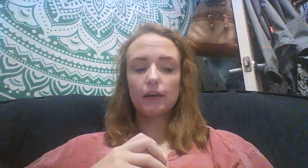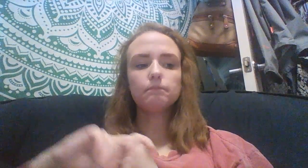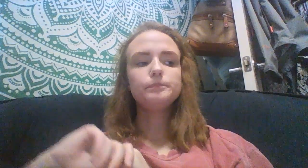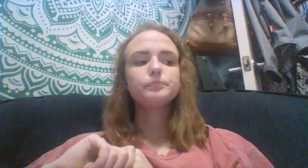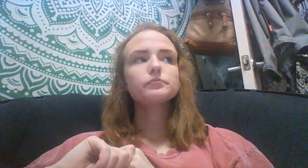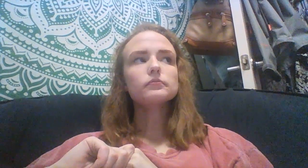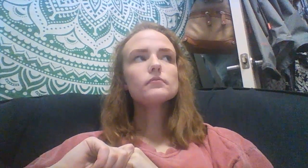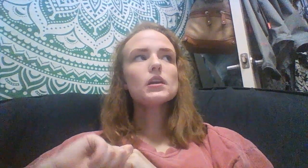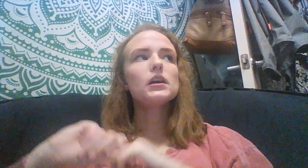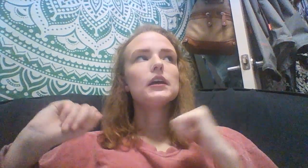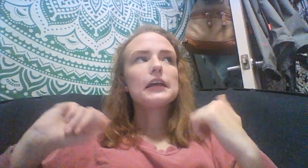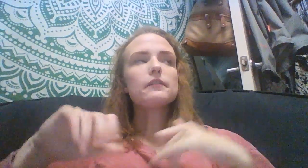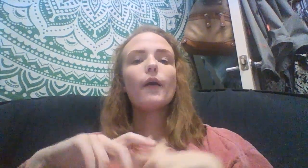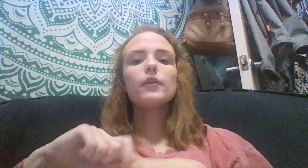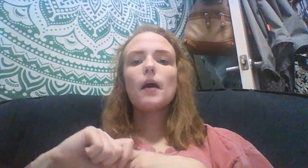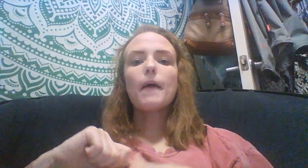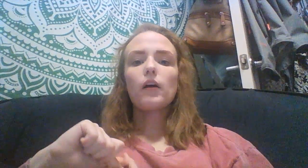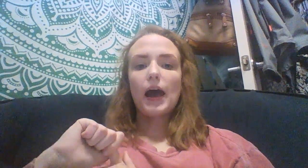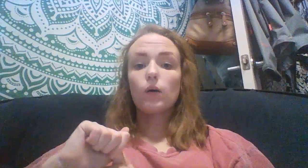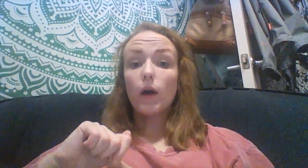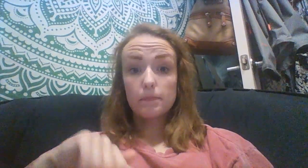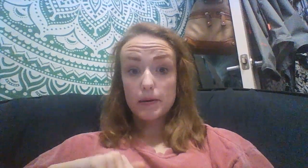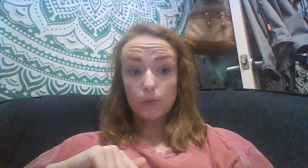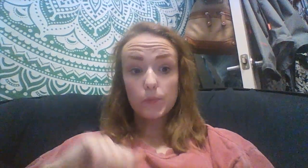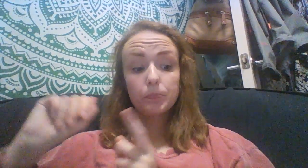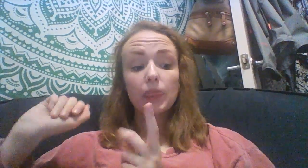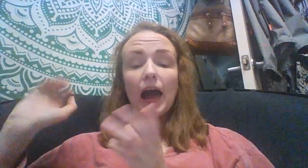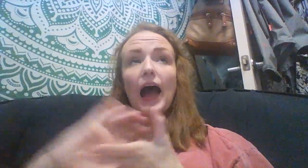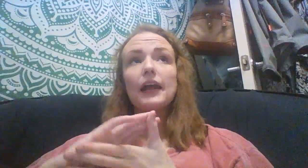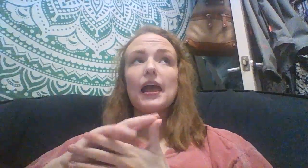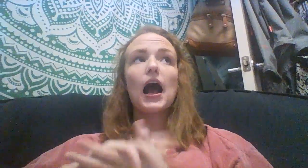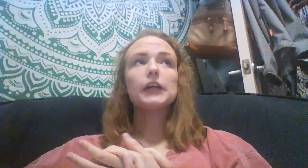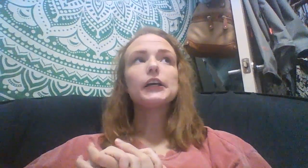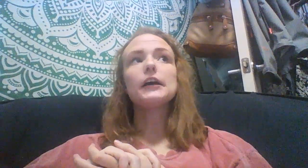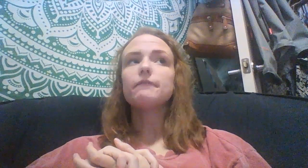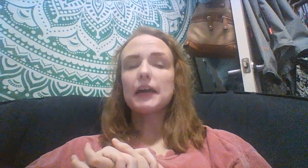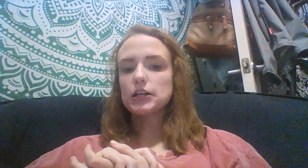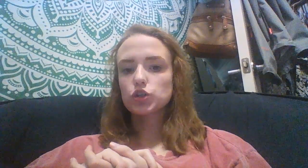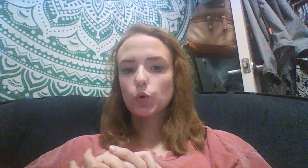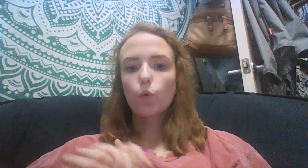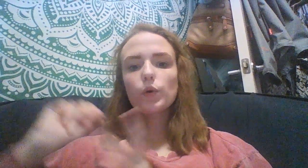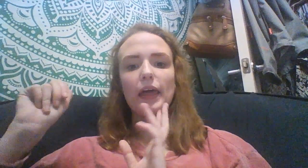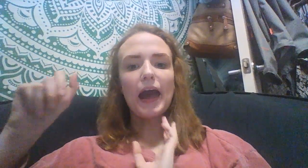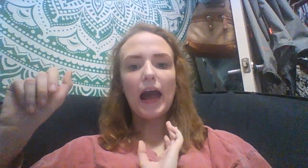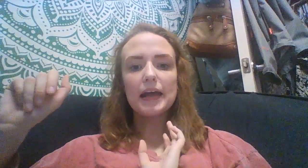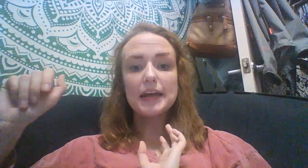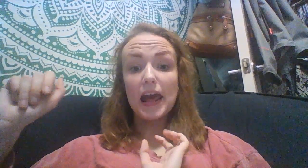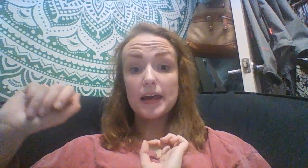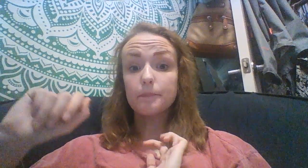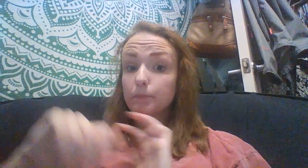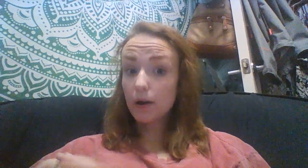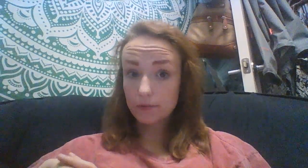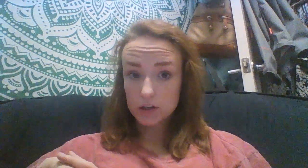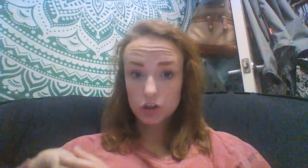then. He wrote about how white people had a higher advantage, or they had a privilege, they